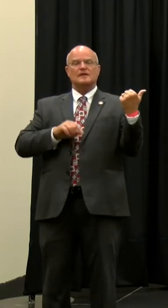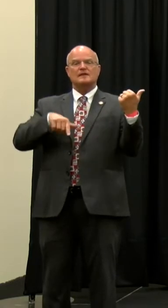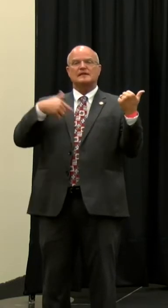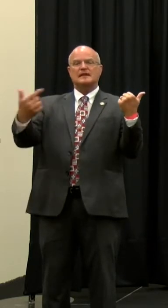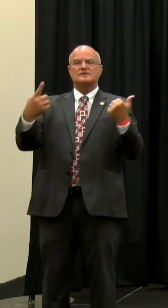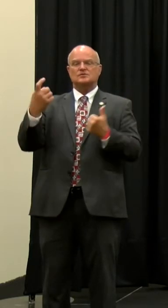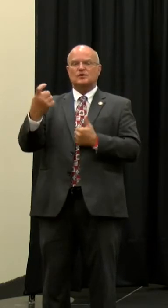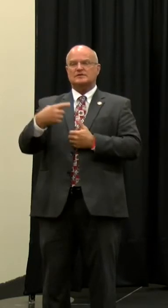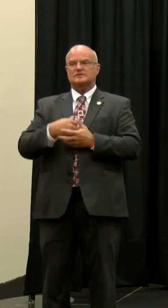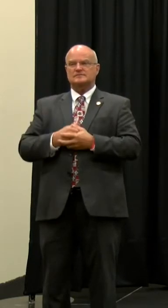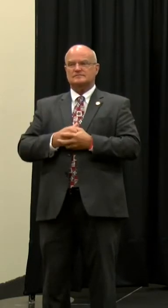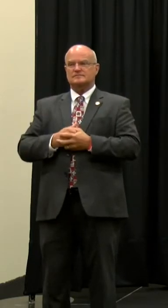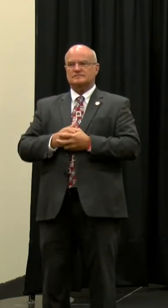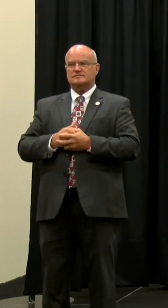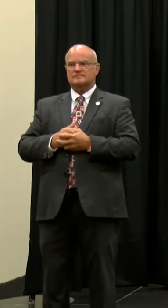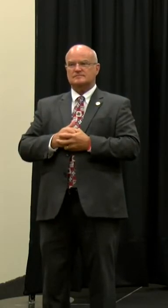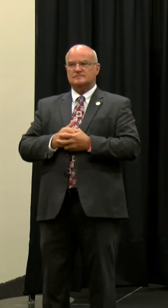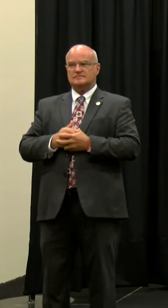question.